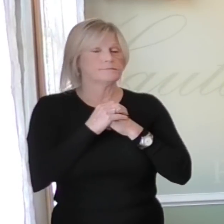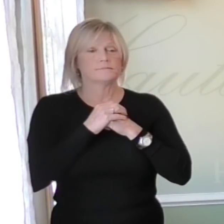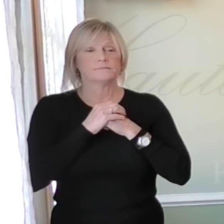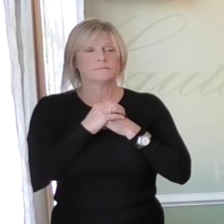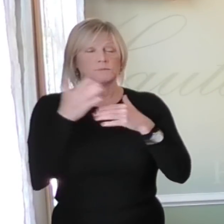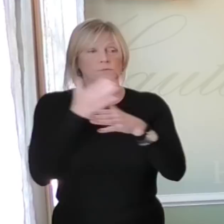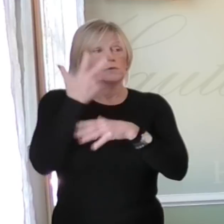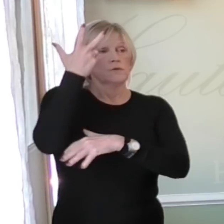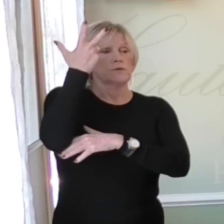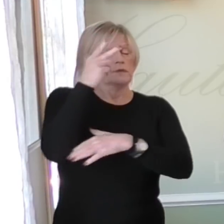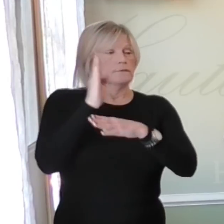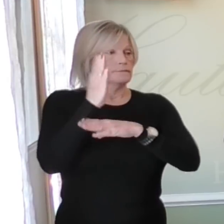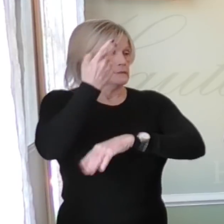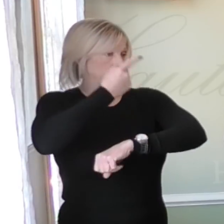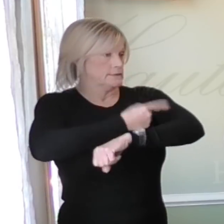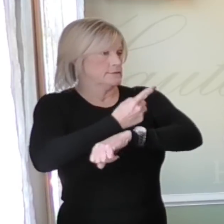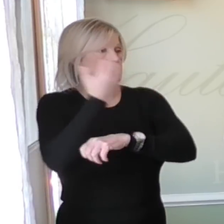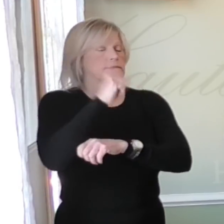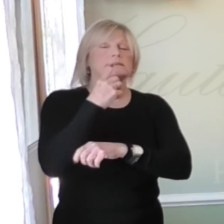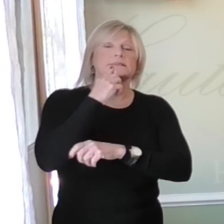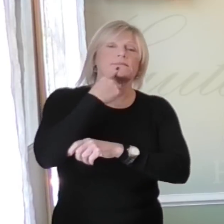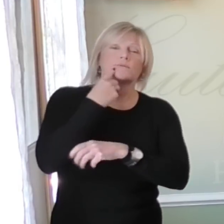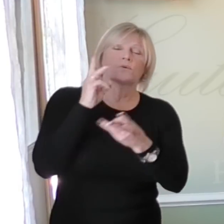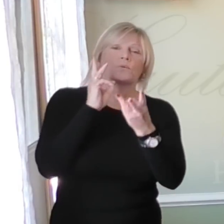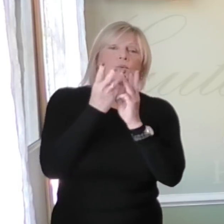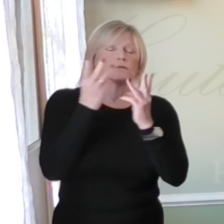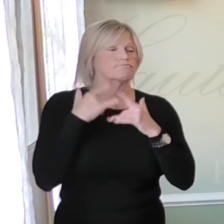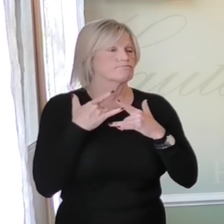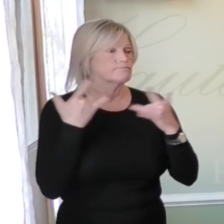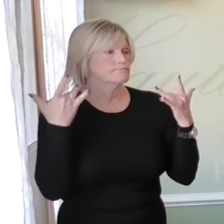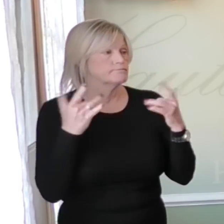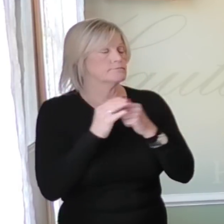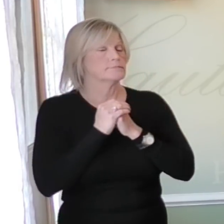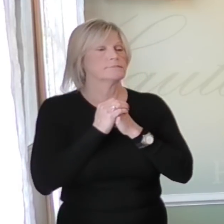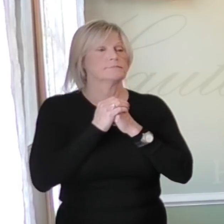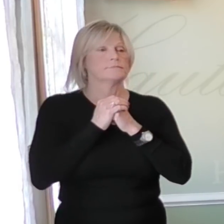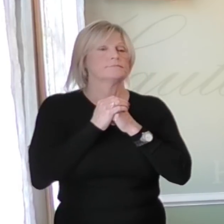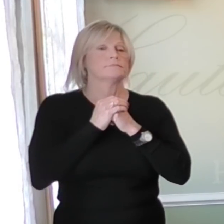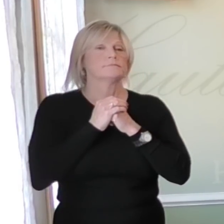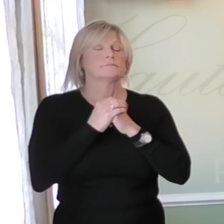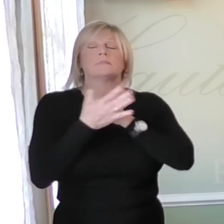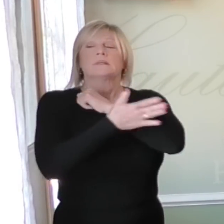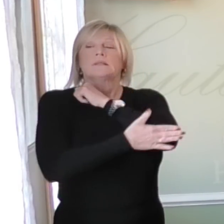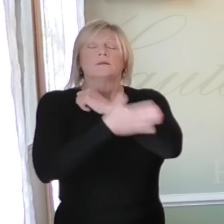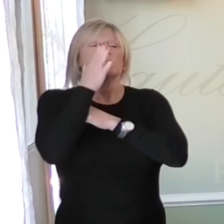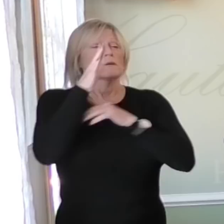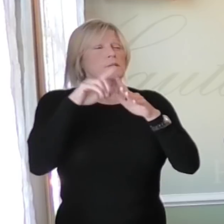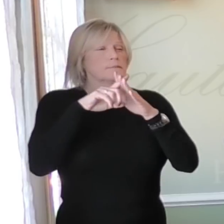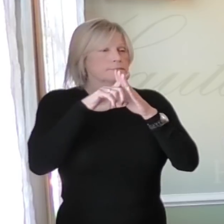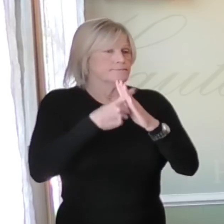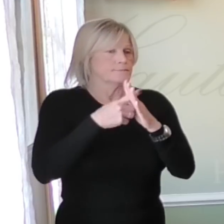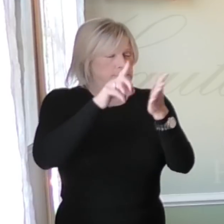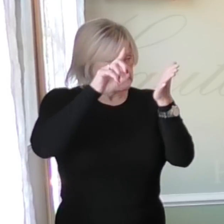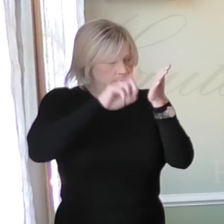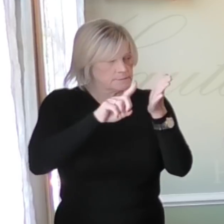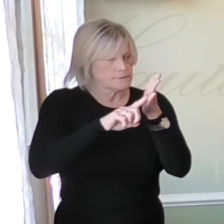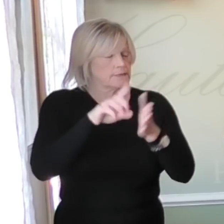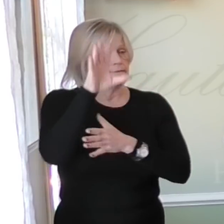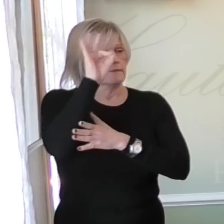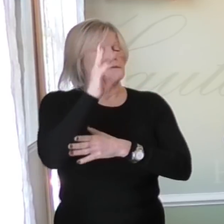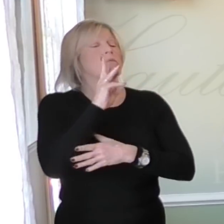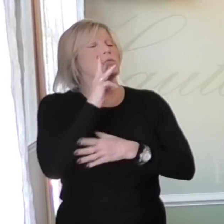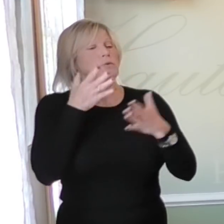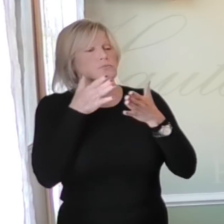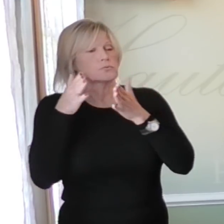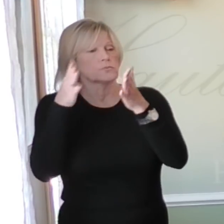Within 3 business days of any severe weather event, the county will begin to inspect the 9